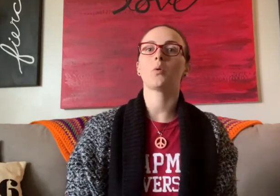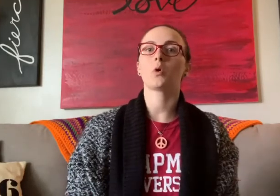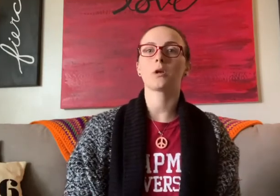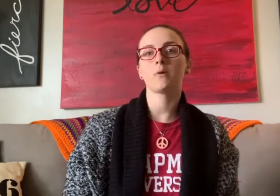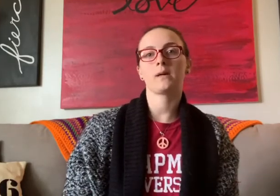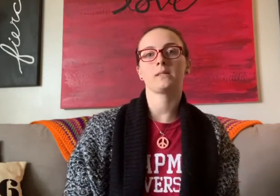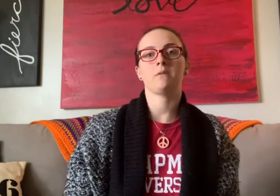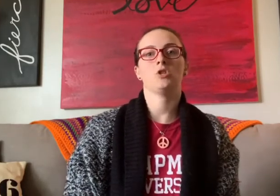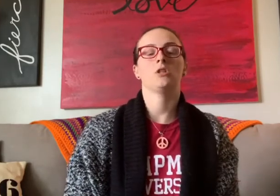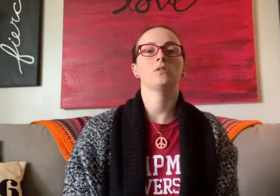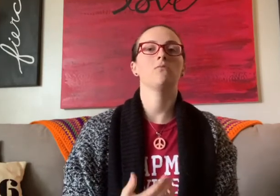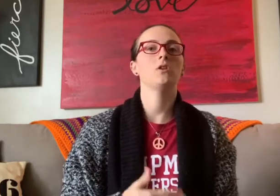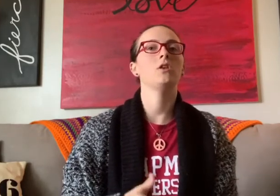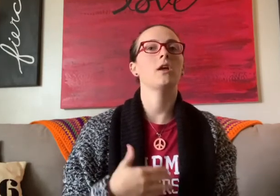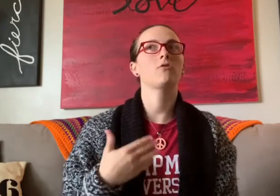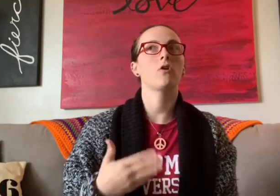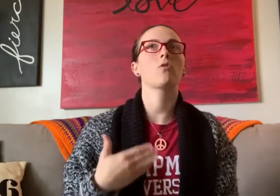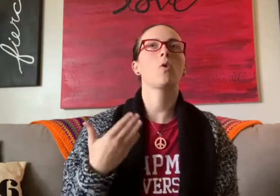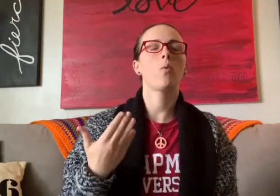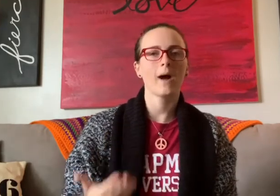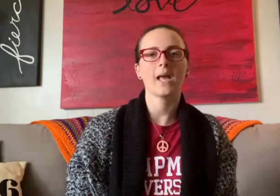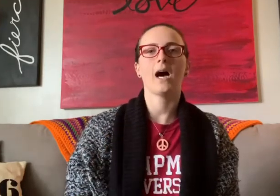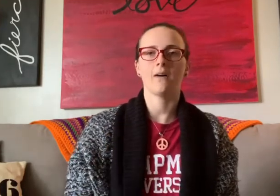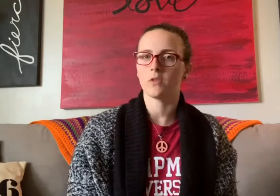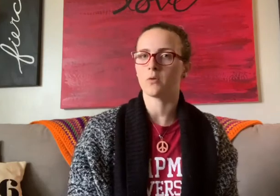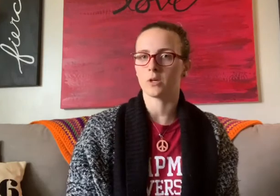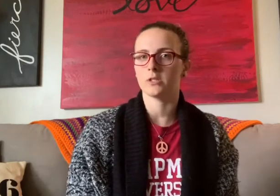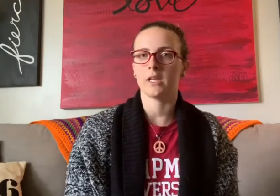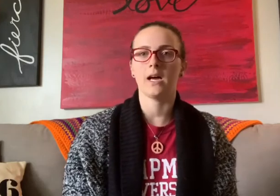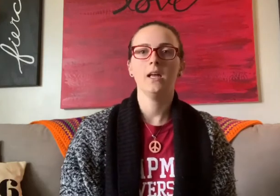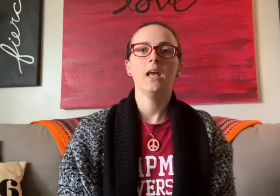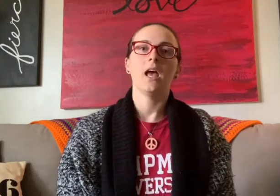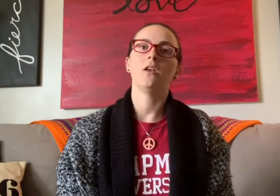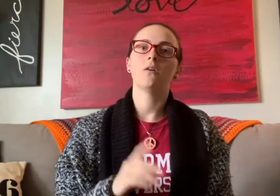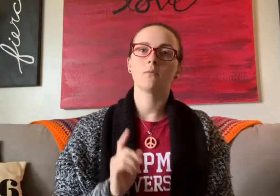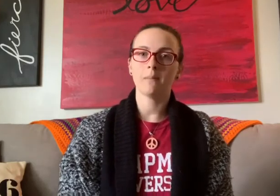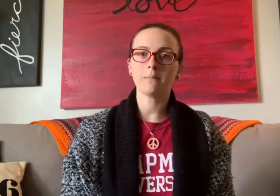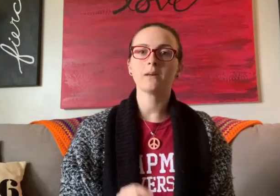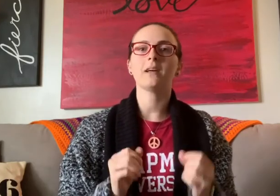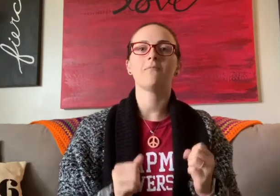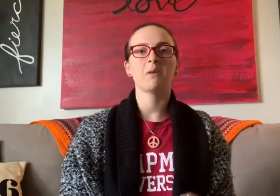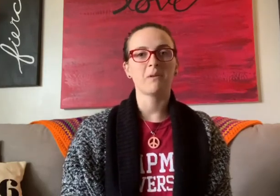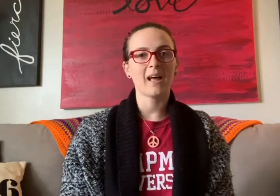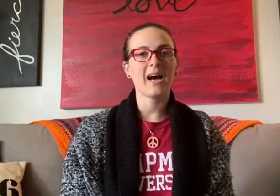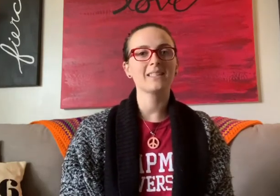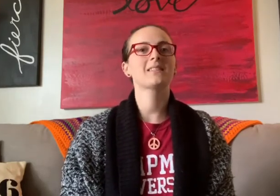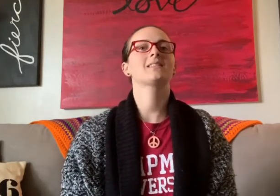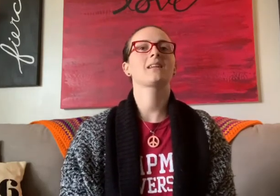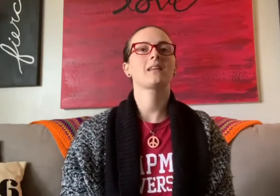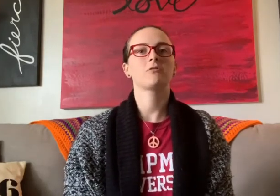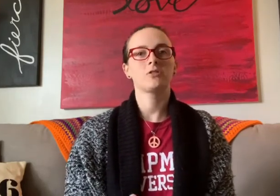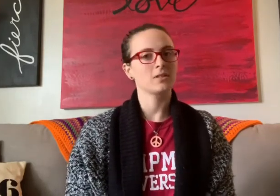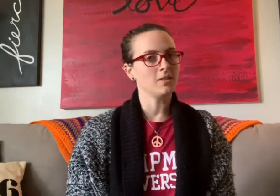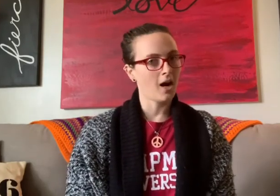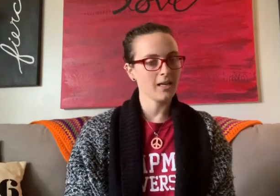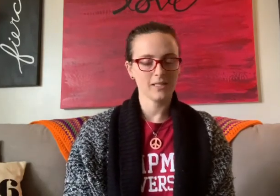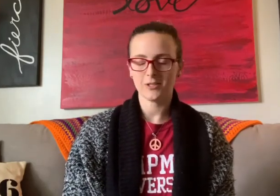word approximations, who they don't quite have their words yet. And remember, if people ask, sign language does not hinder